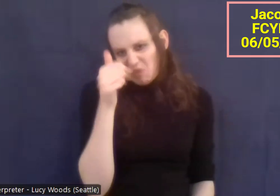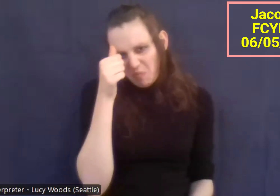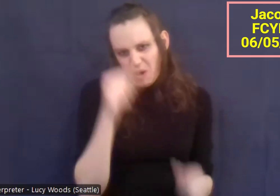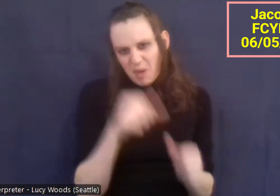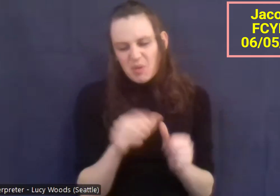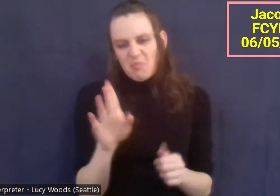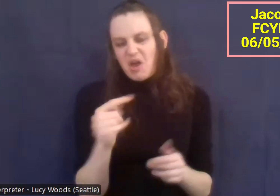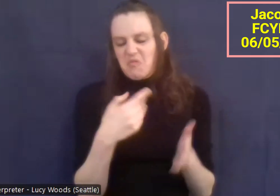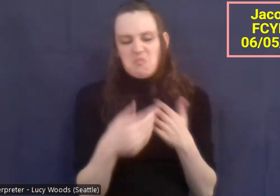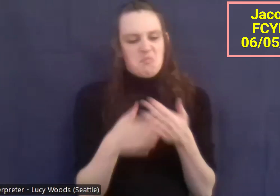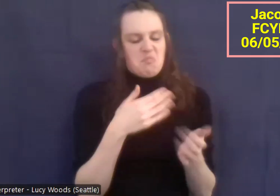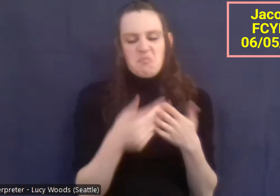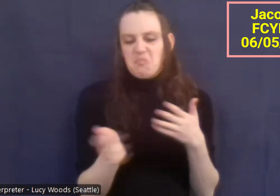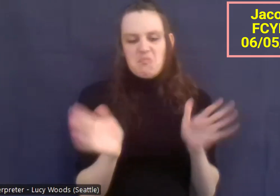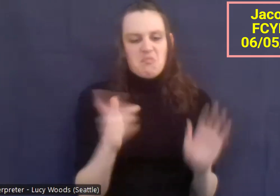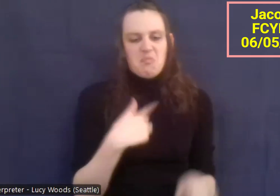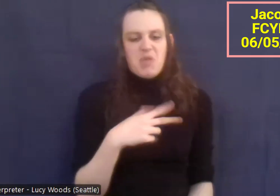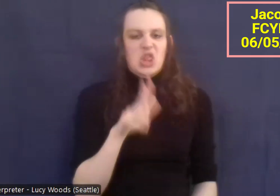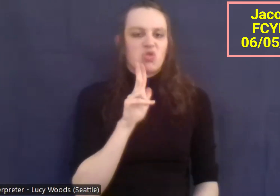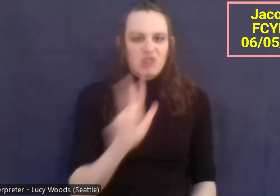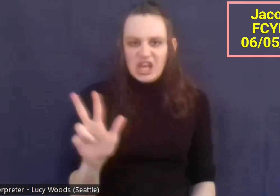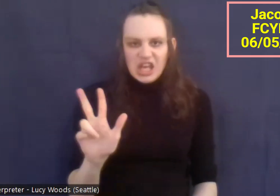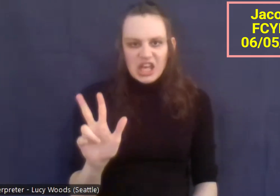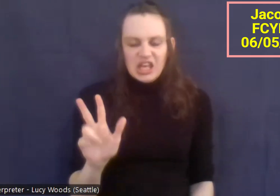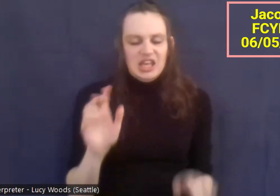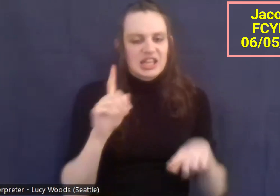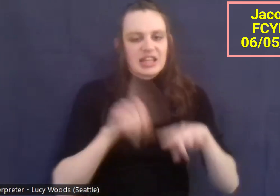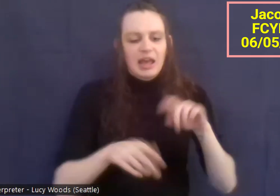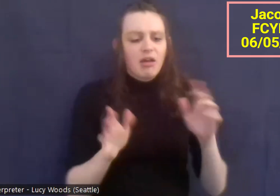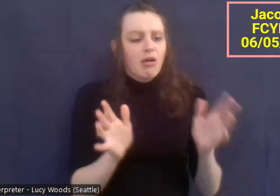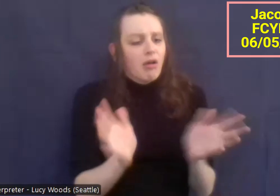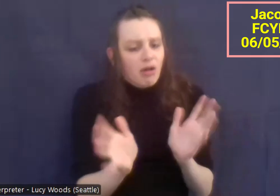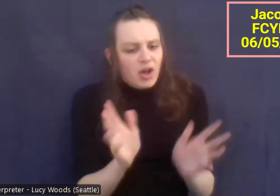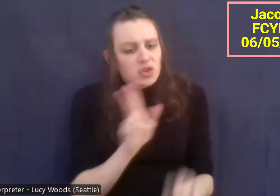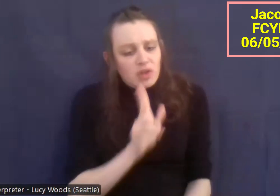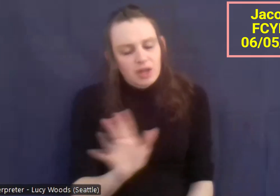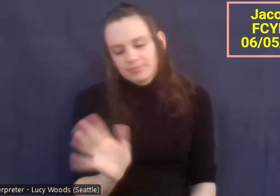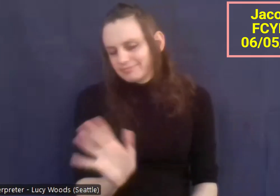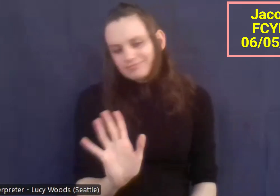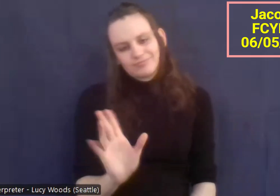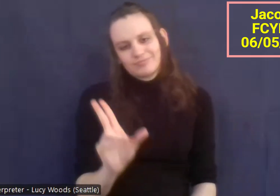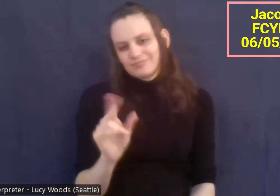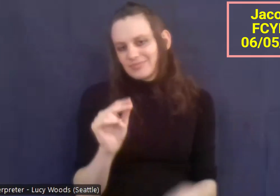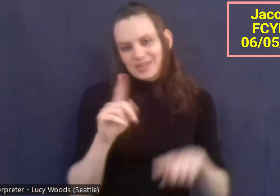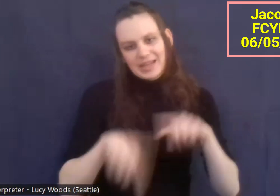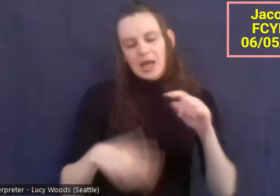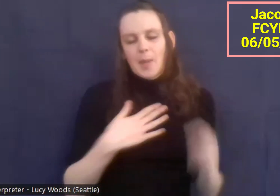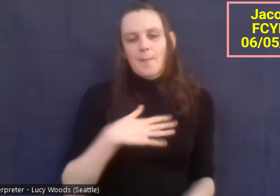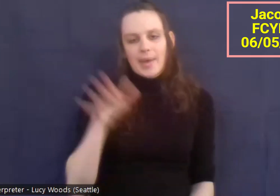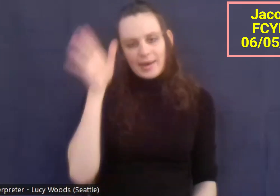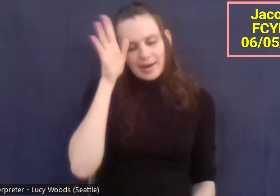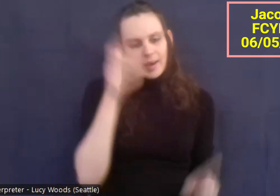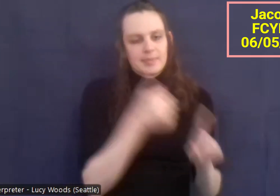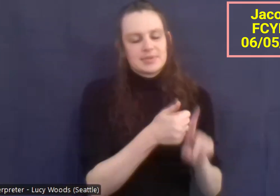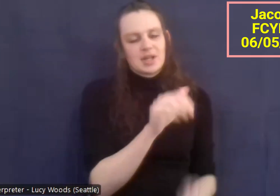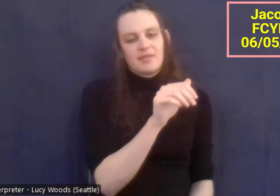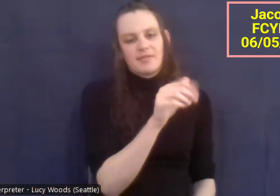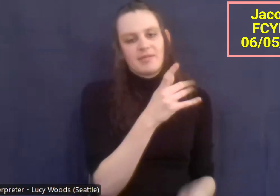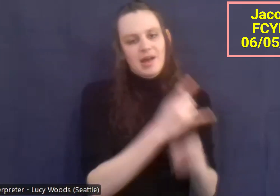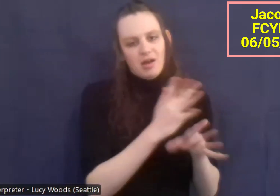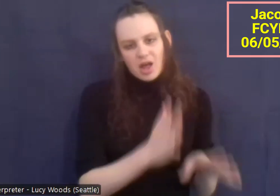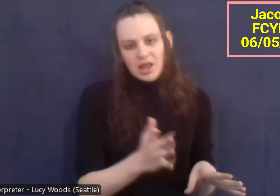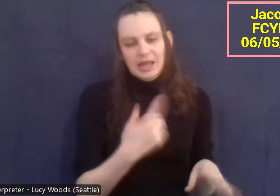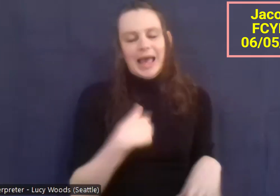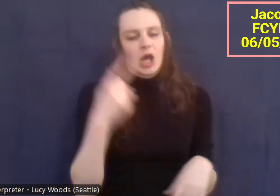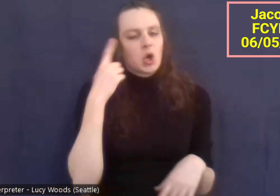mattered. I was three. Good luck consoling a 3-year-old. My dad's one of us. I know I'm not qualified to diagnose other people as